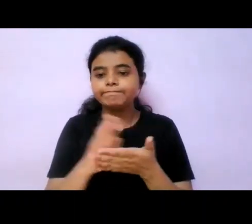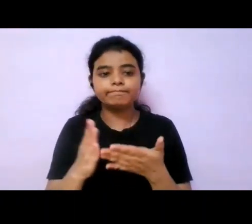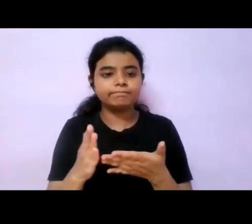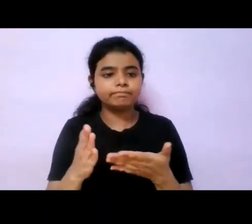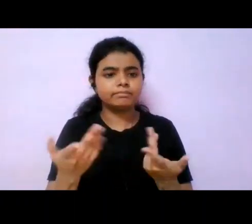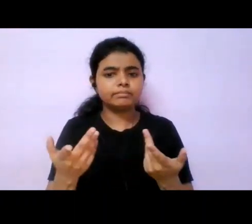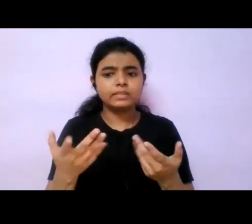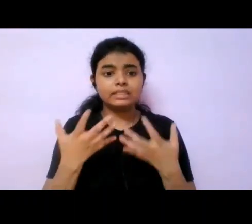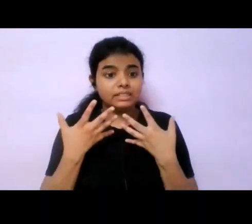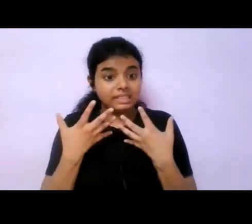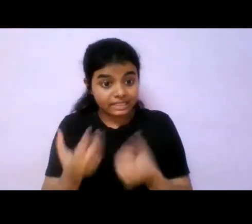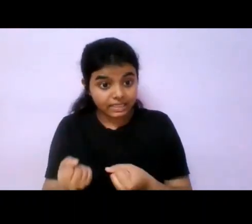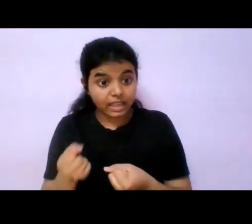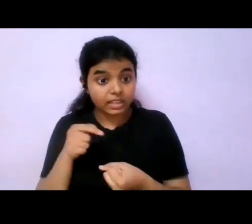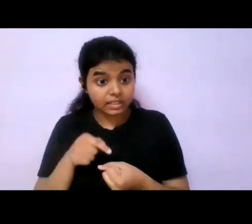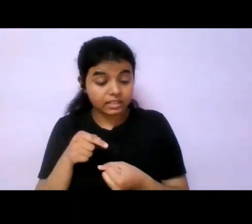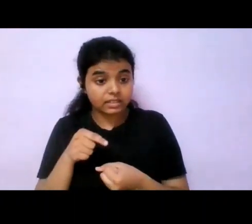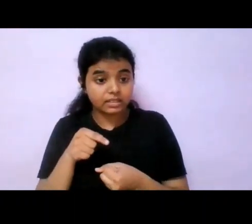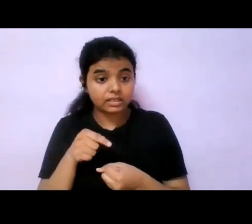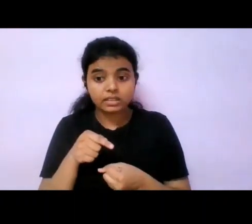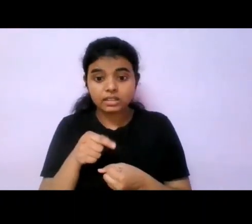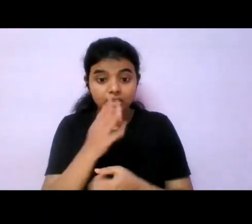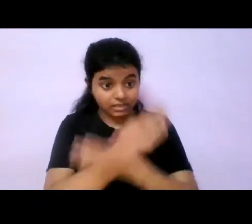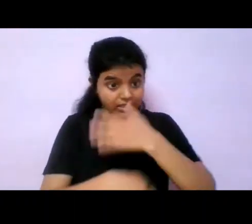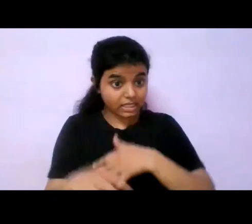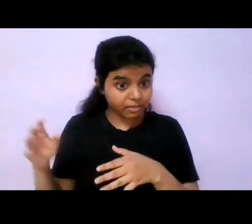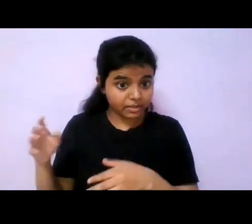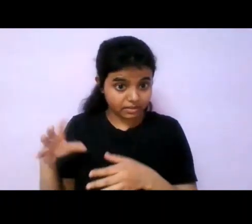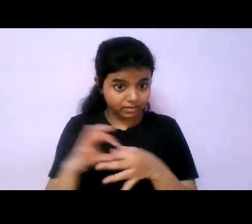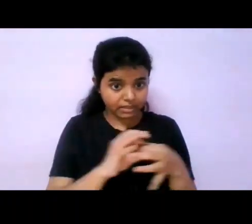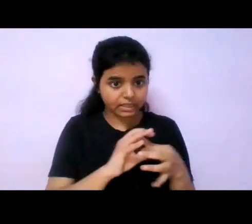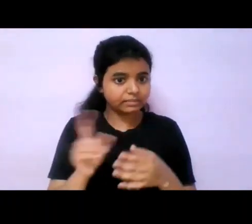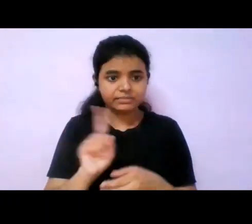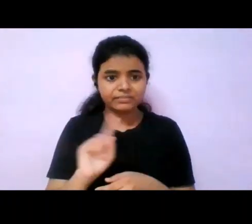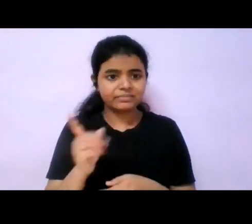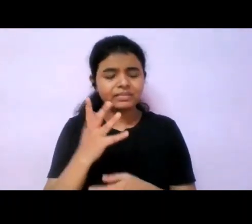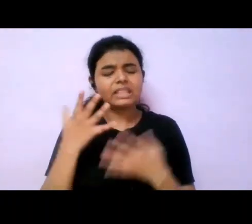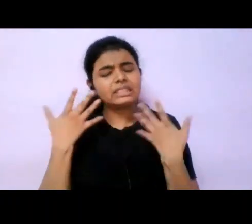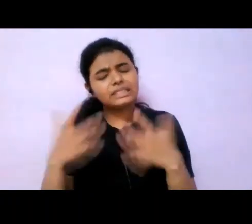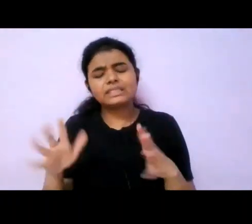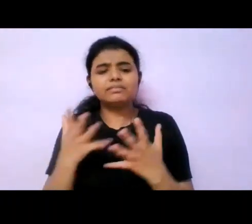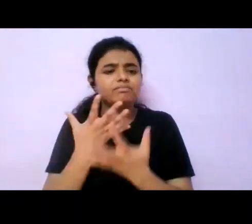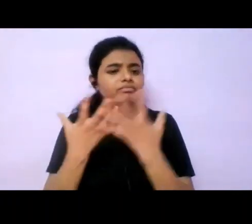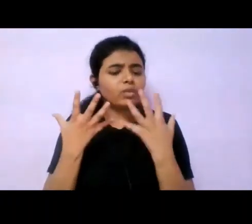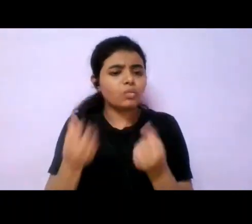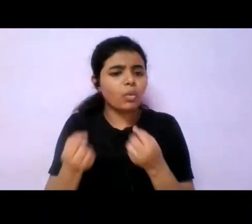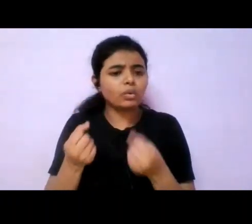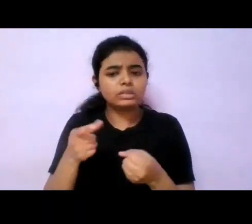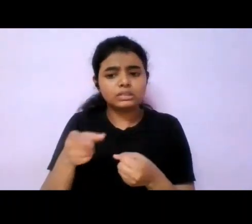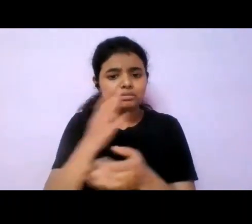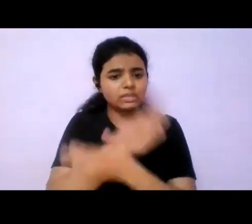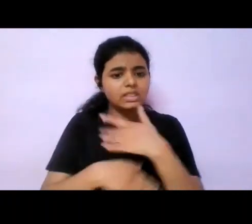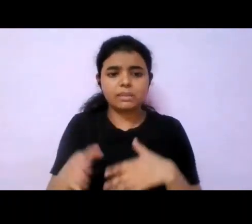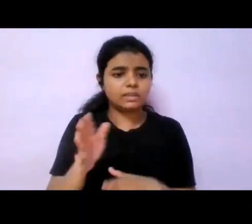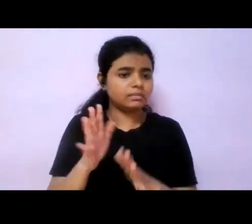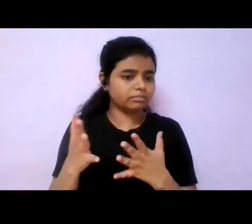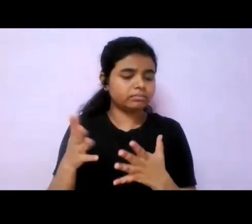I desire to not be disabled, right? So I think there's something in that. So